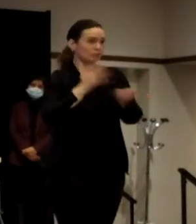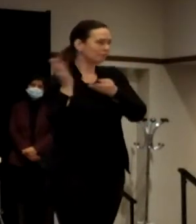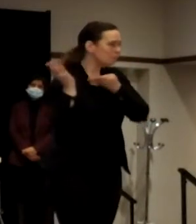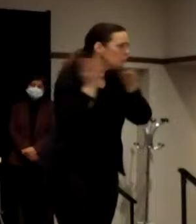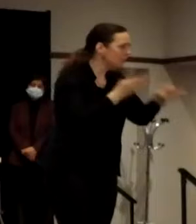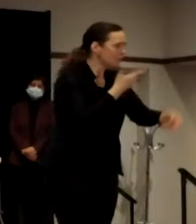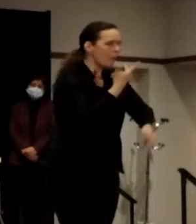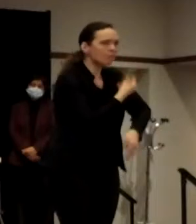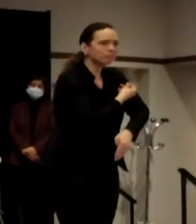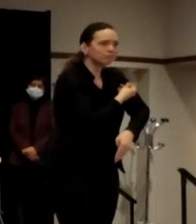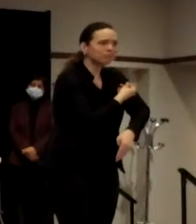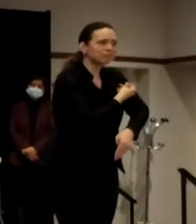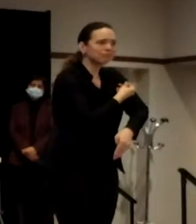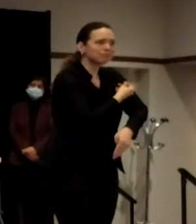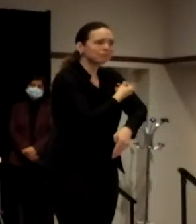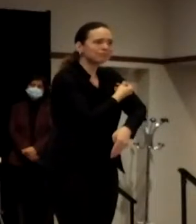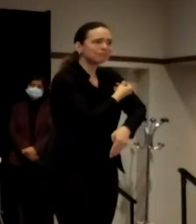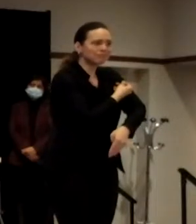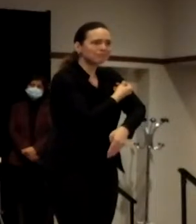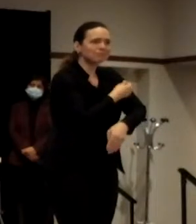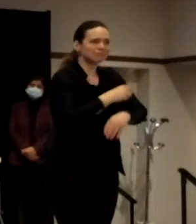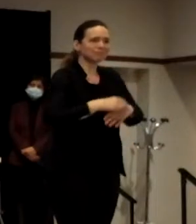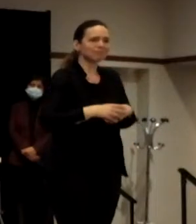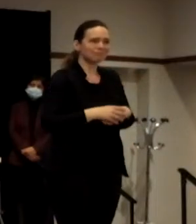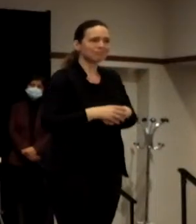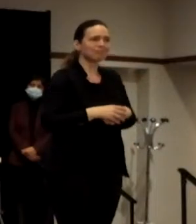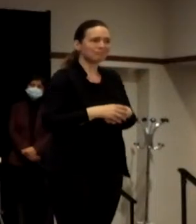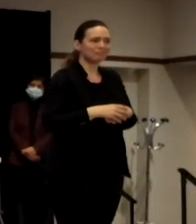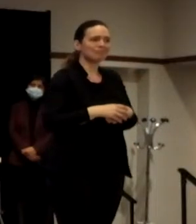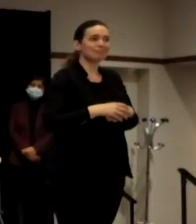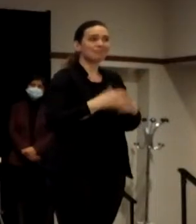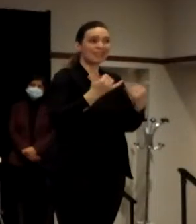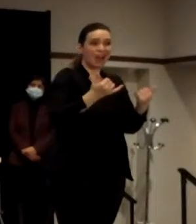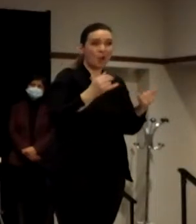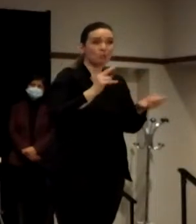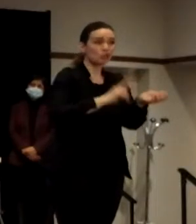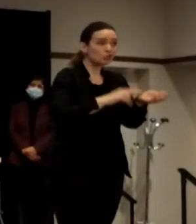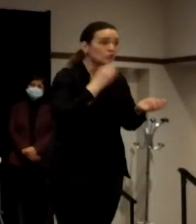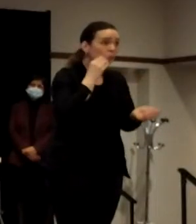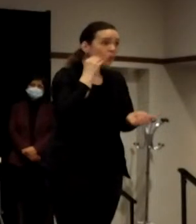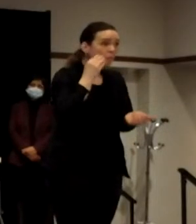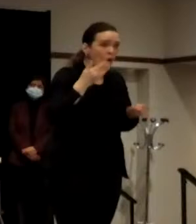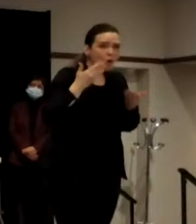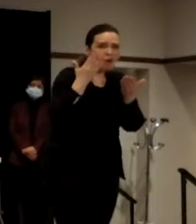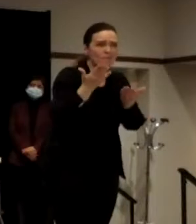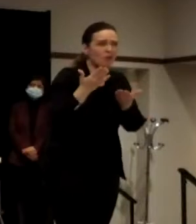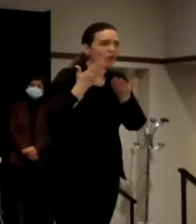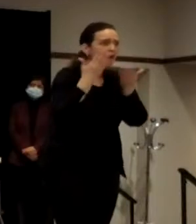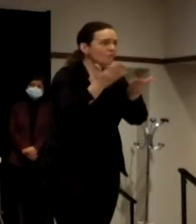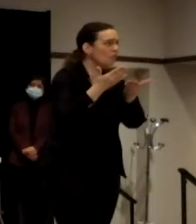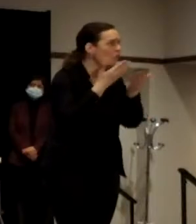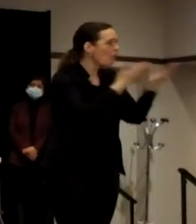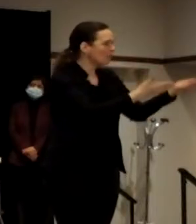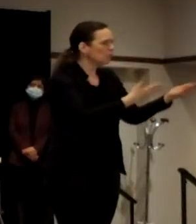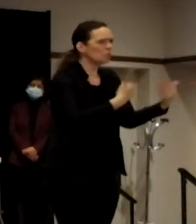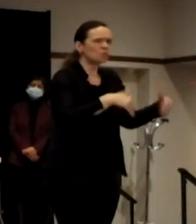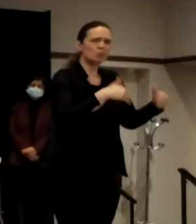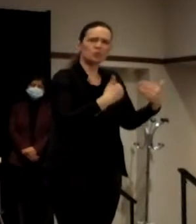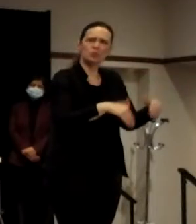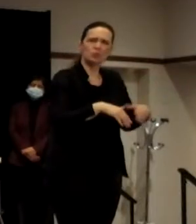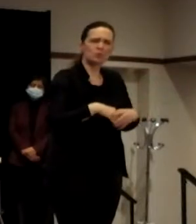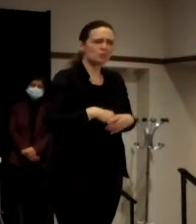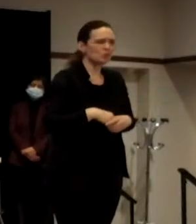some feedback from some nursing homes that now want some other employees and residents that are new residents to get